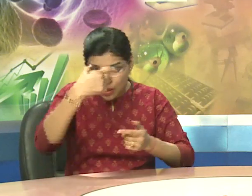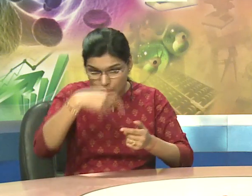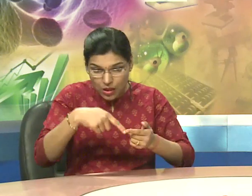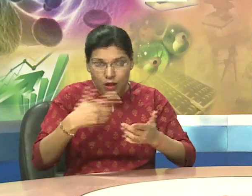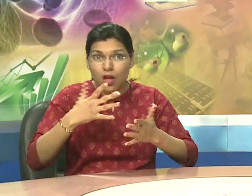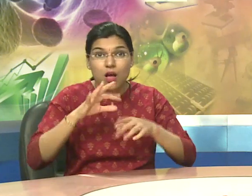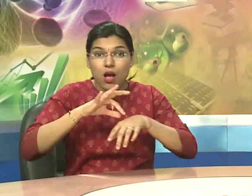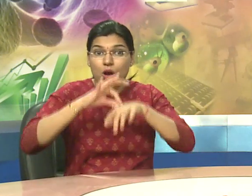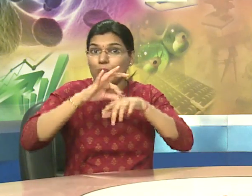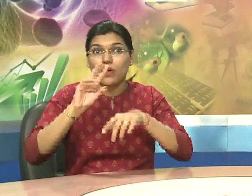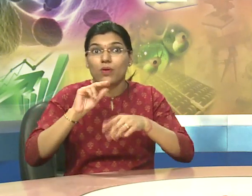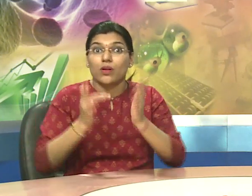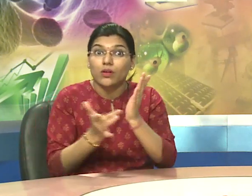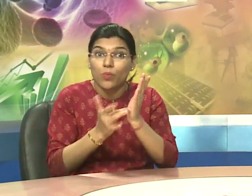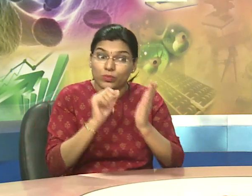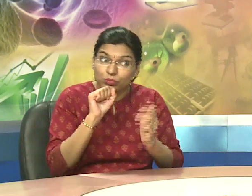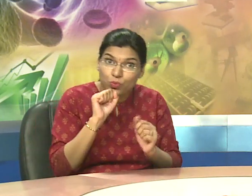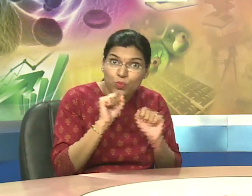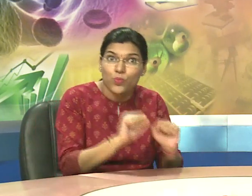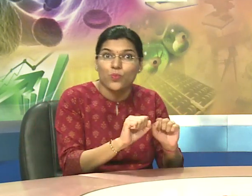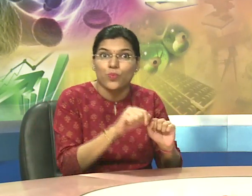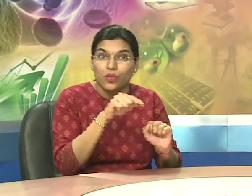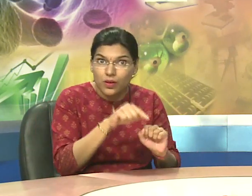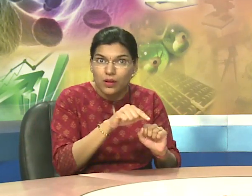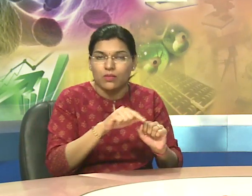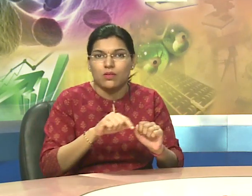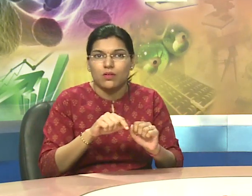we shift them from one place to another.